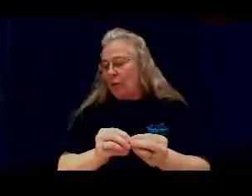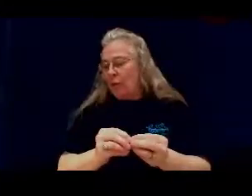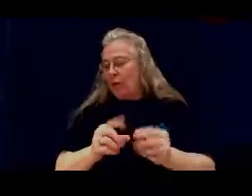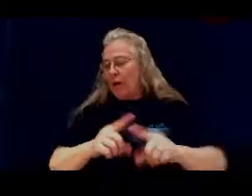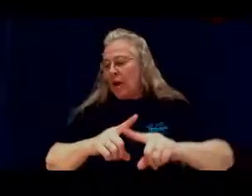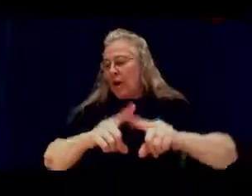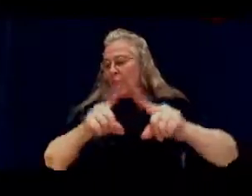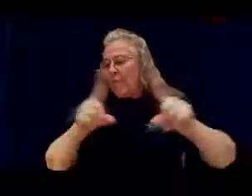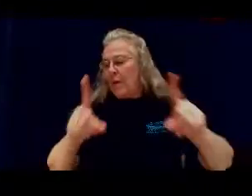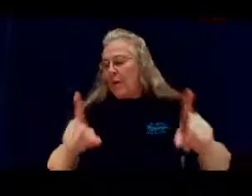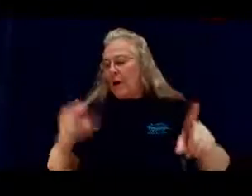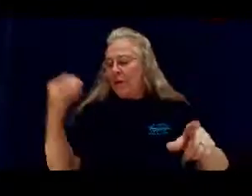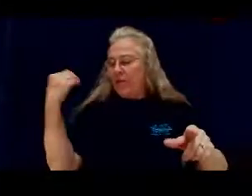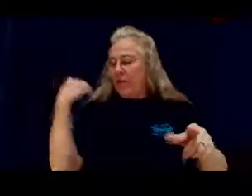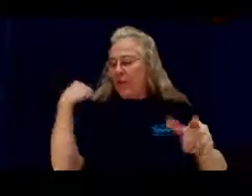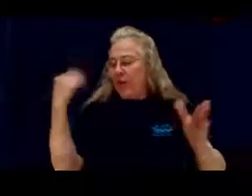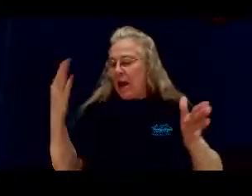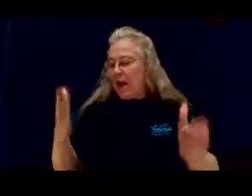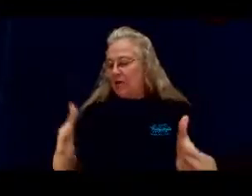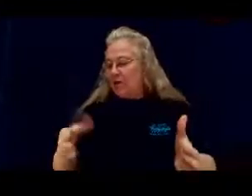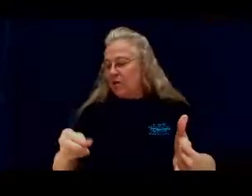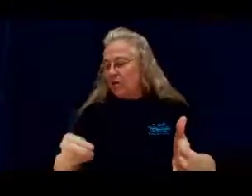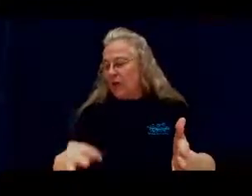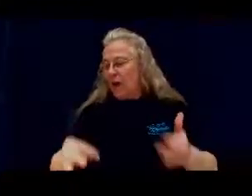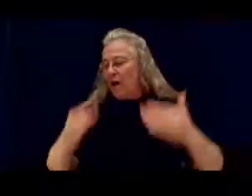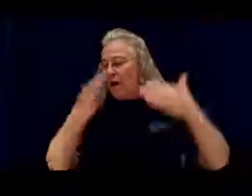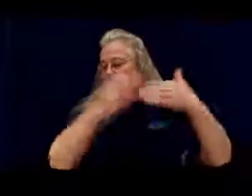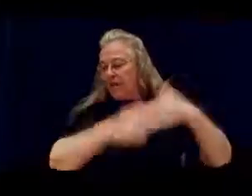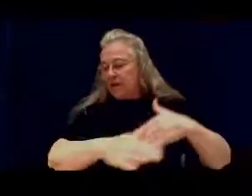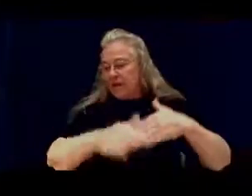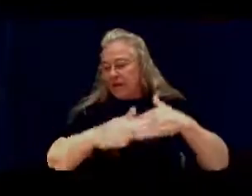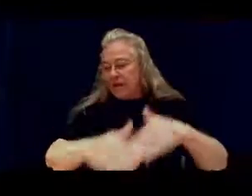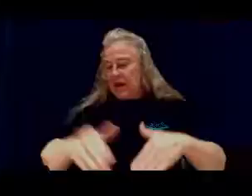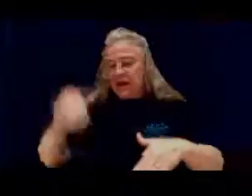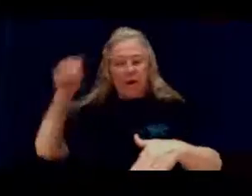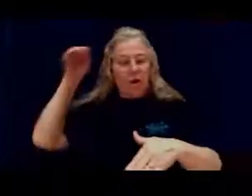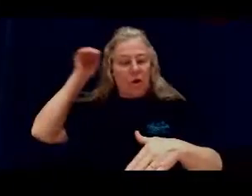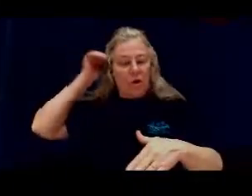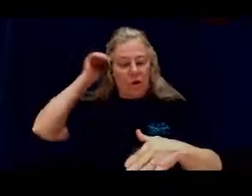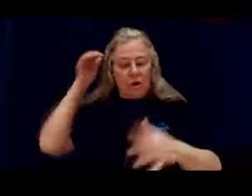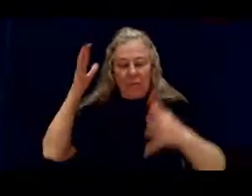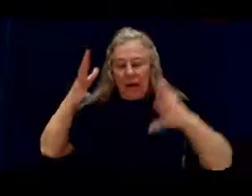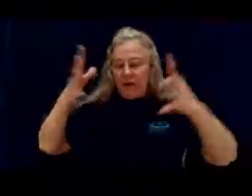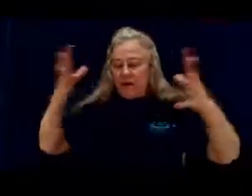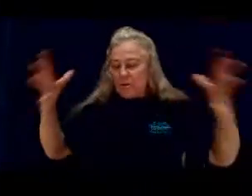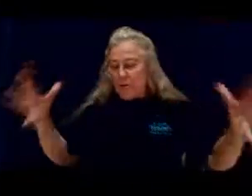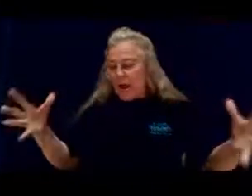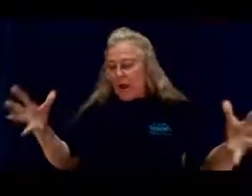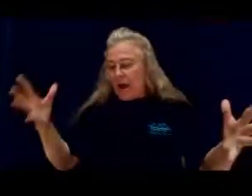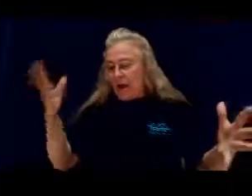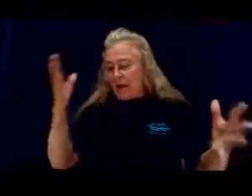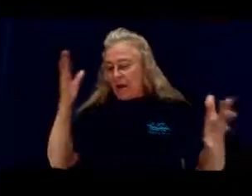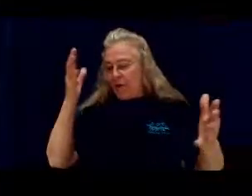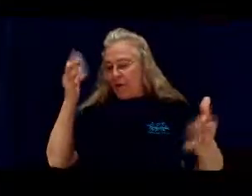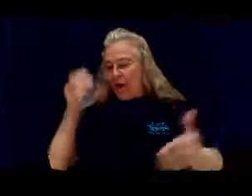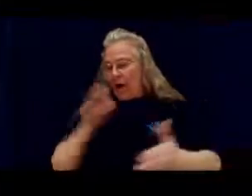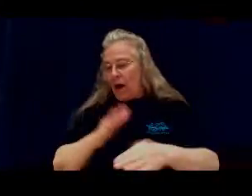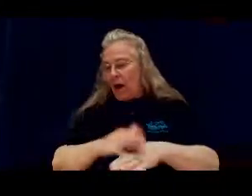more. But the master of the sea heard my despairing